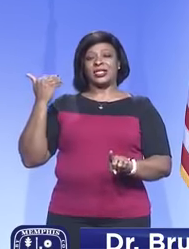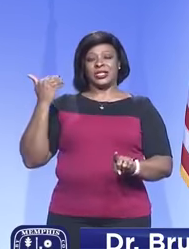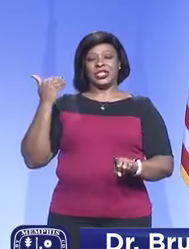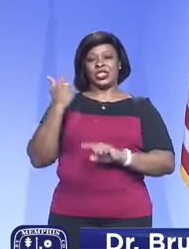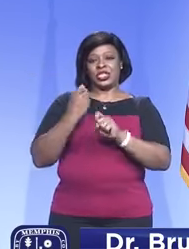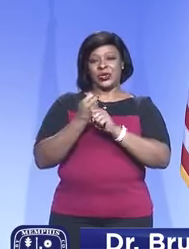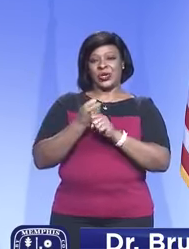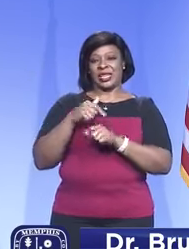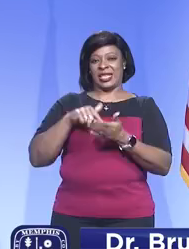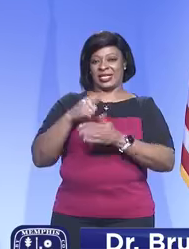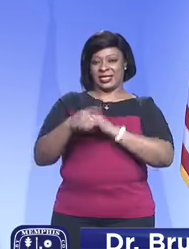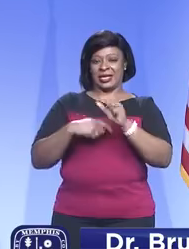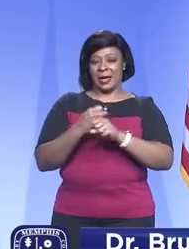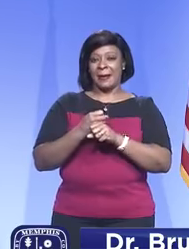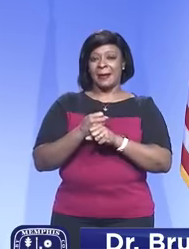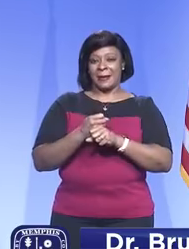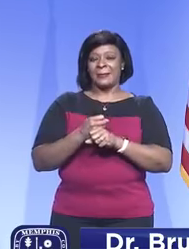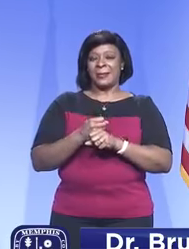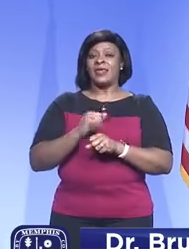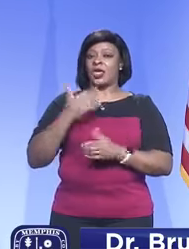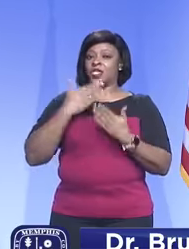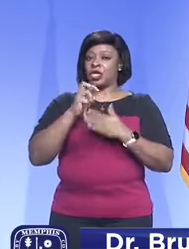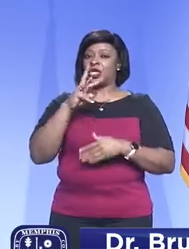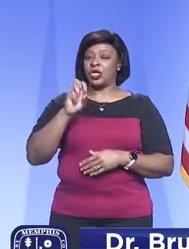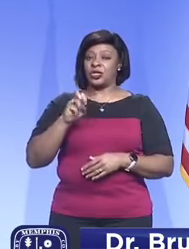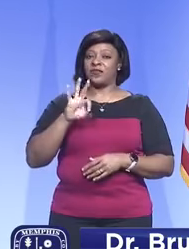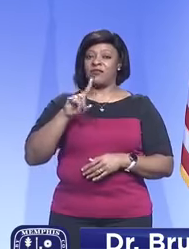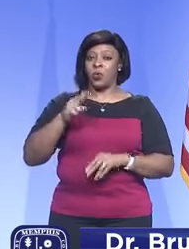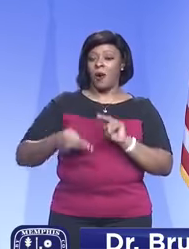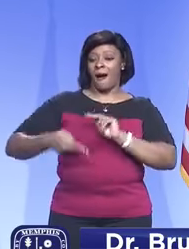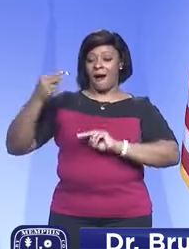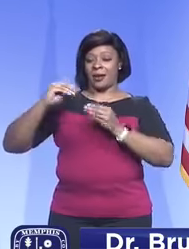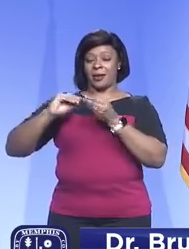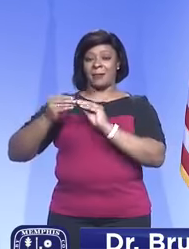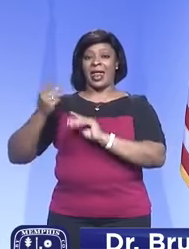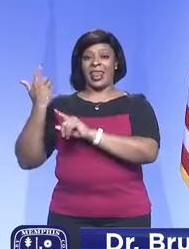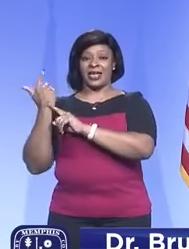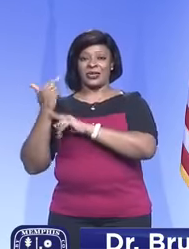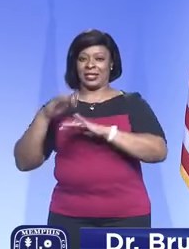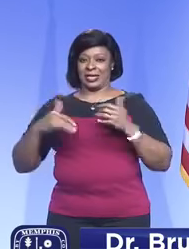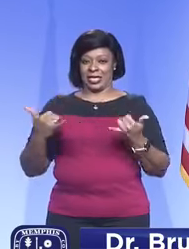time. And that's good news. And that's partially due to the fact that